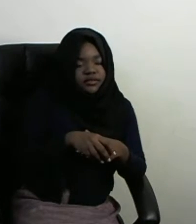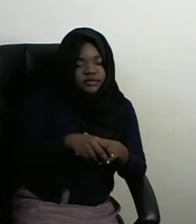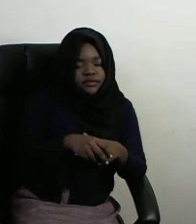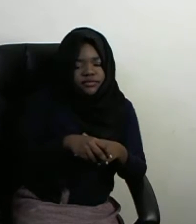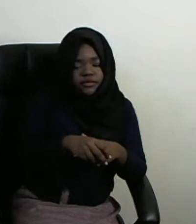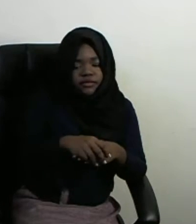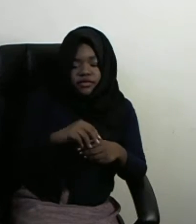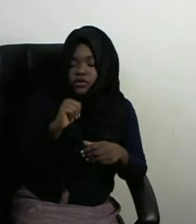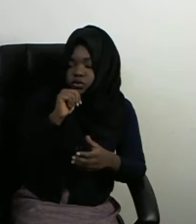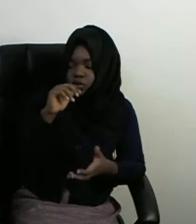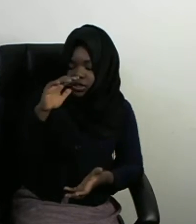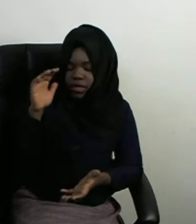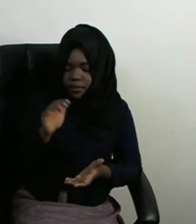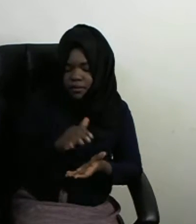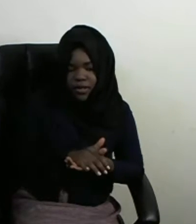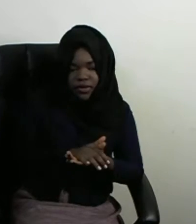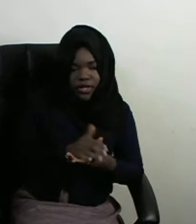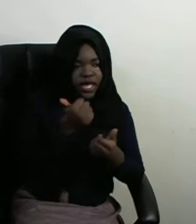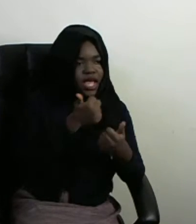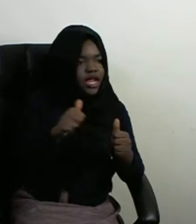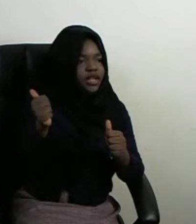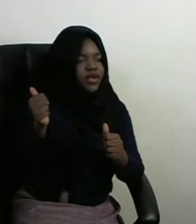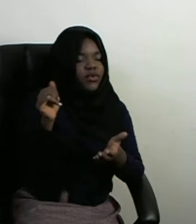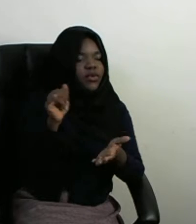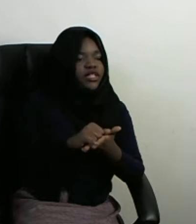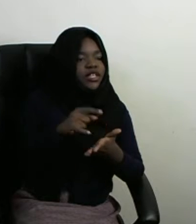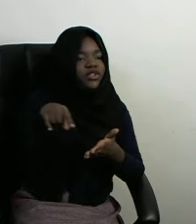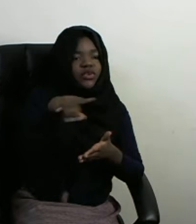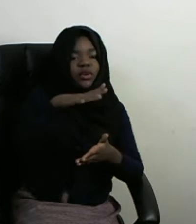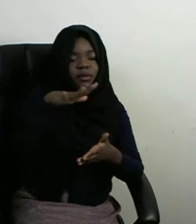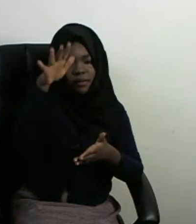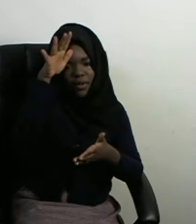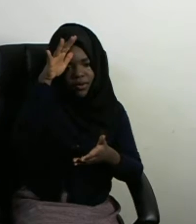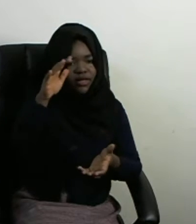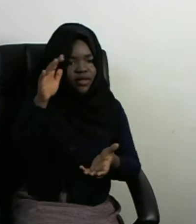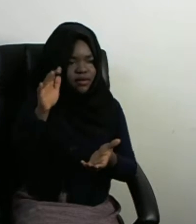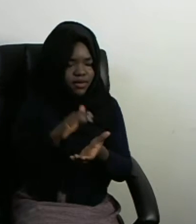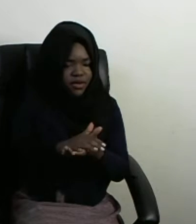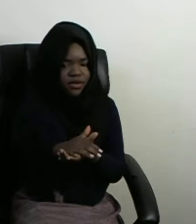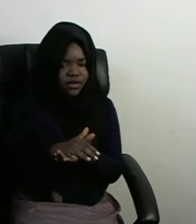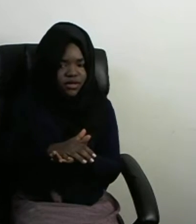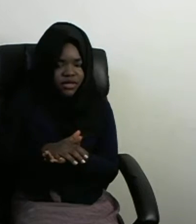do not marry anyone that your parents had married